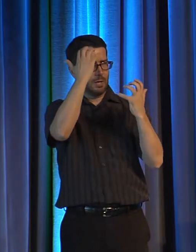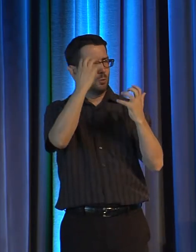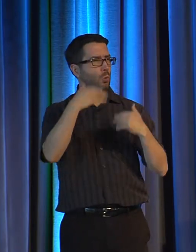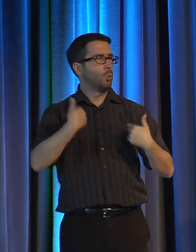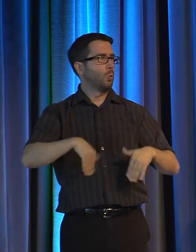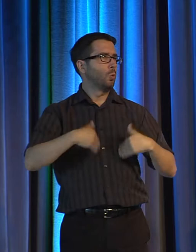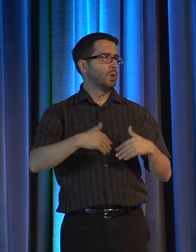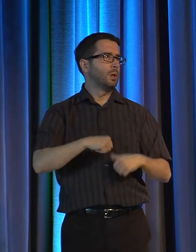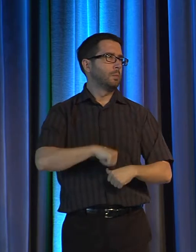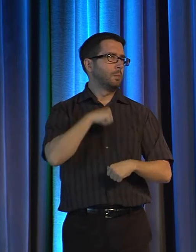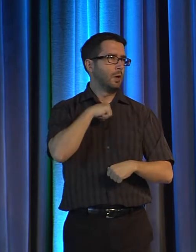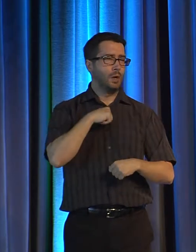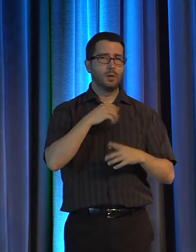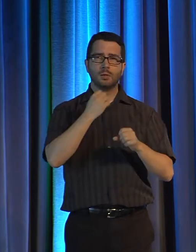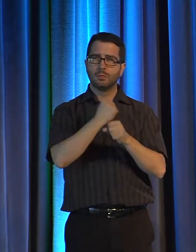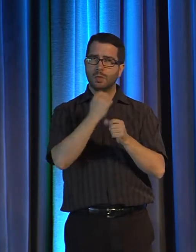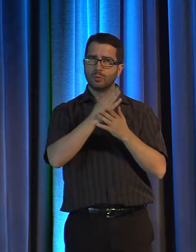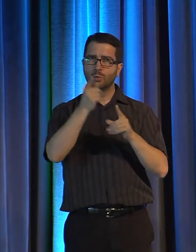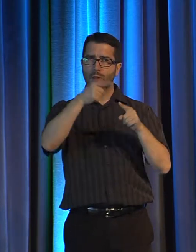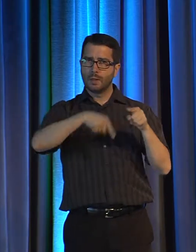that, and I want to make sure that they are aware